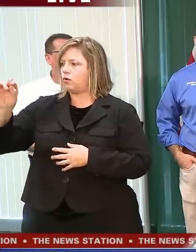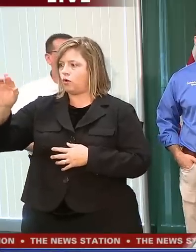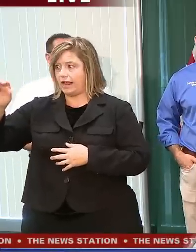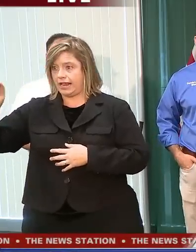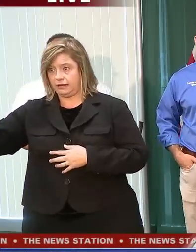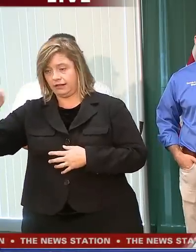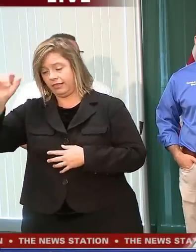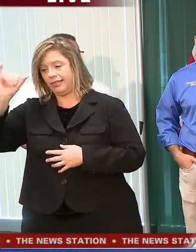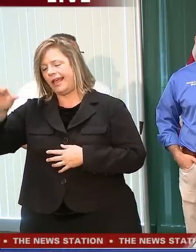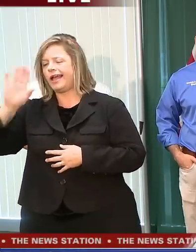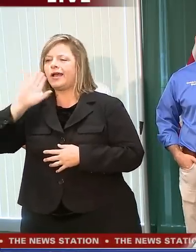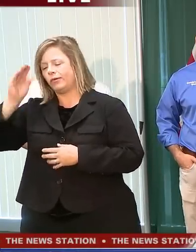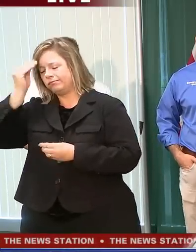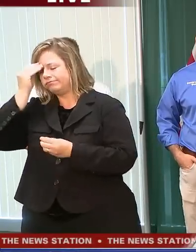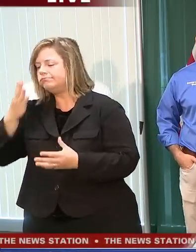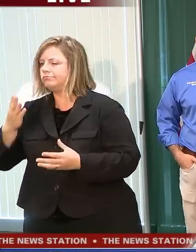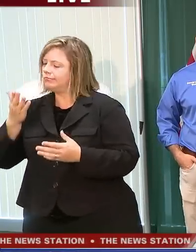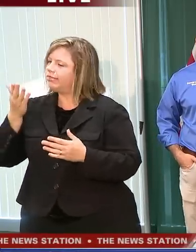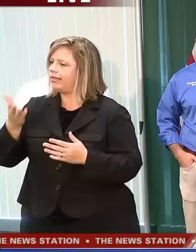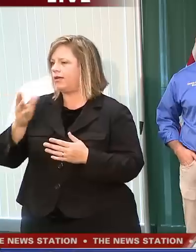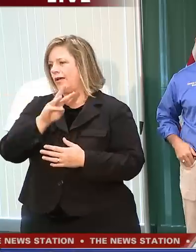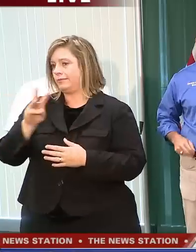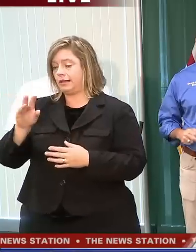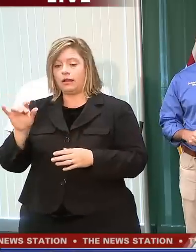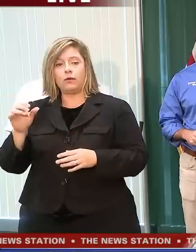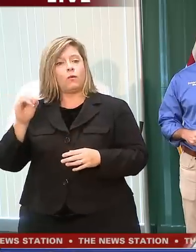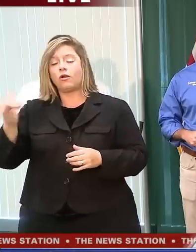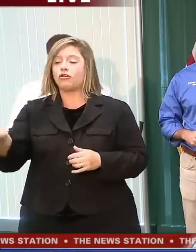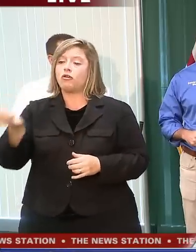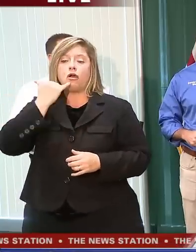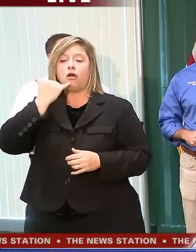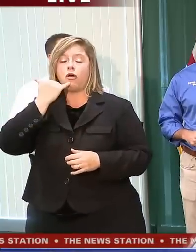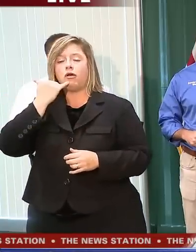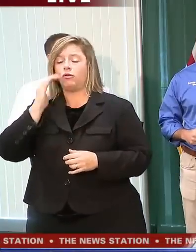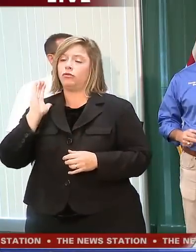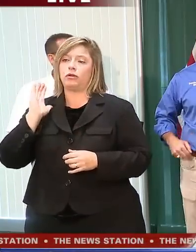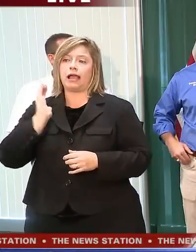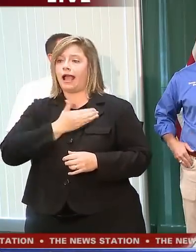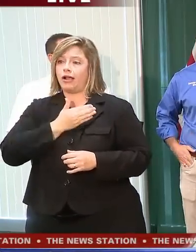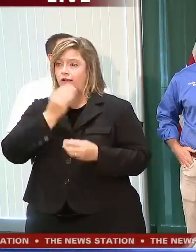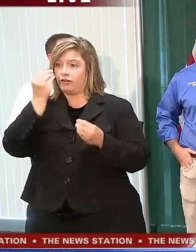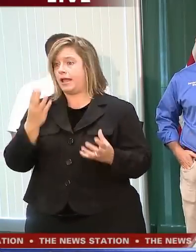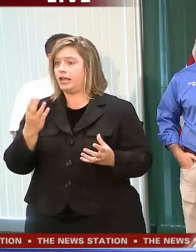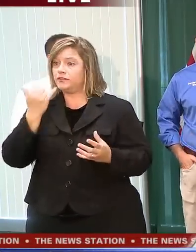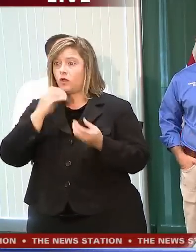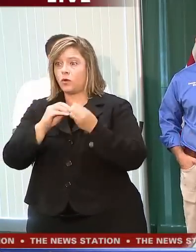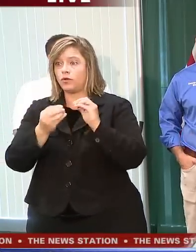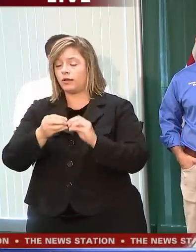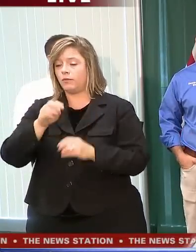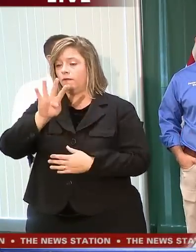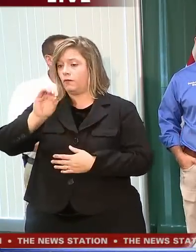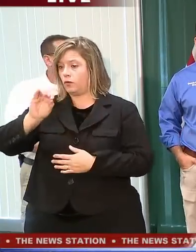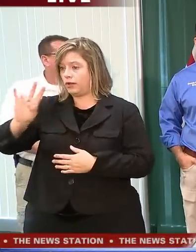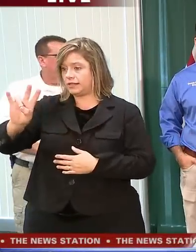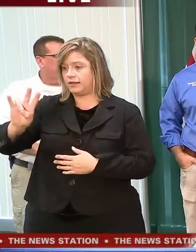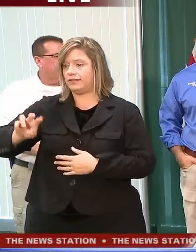www.seminolecountyfl.gov/Dorian for up-to-date storm information. Or you can call into our citizen information line,